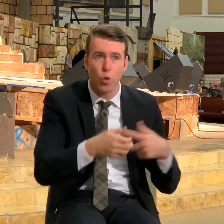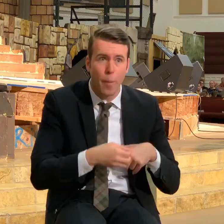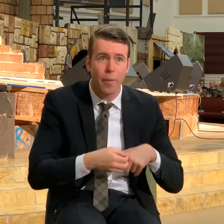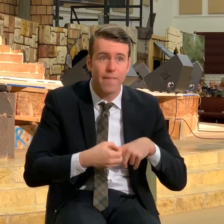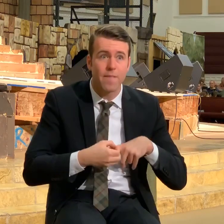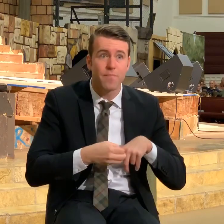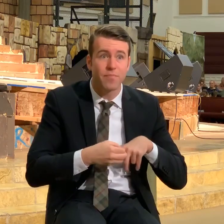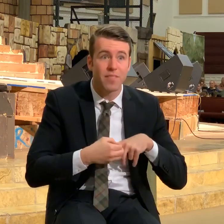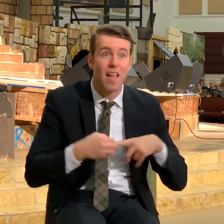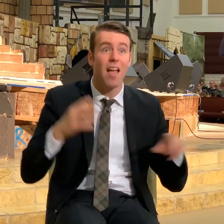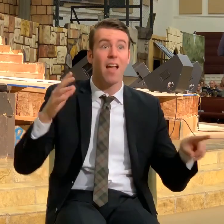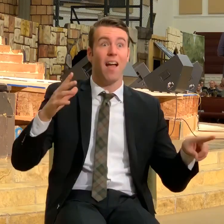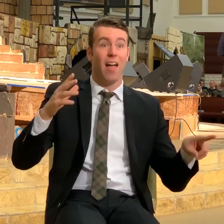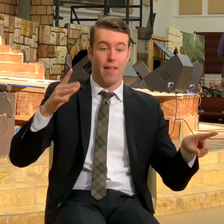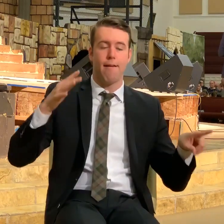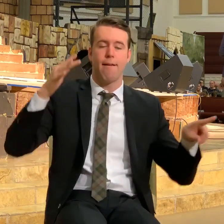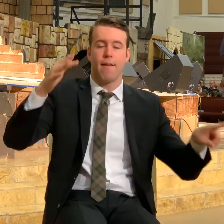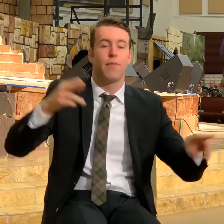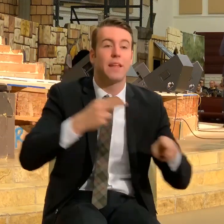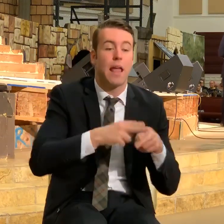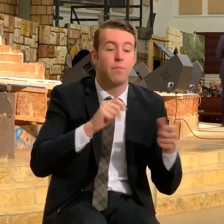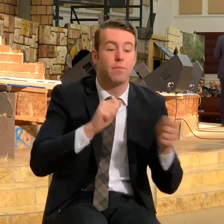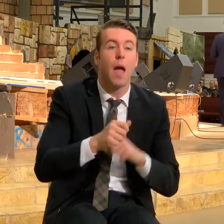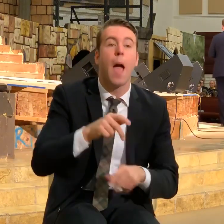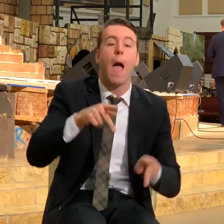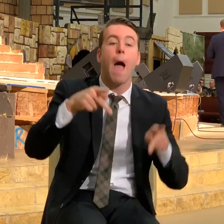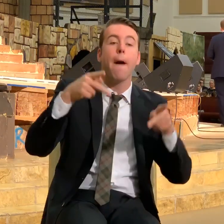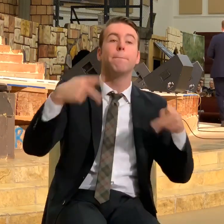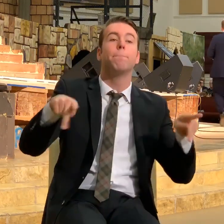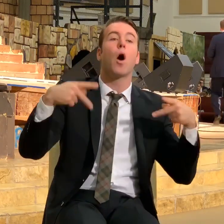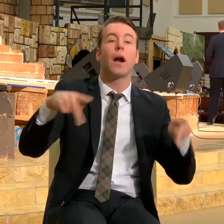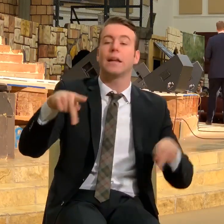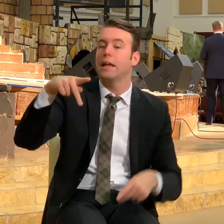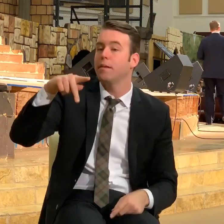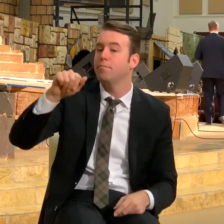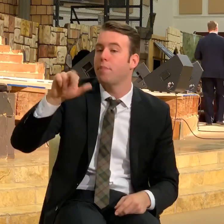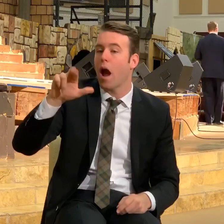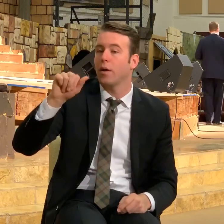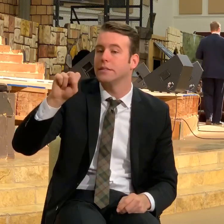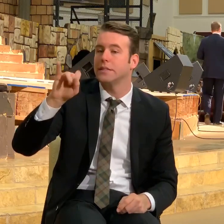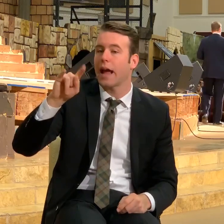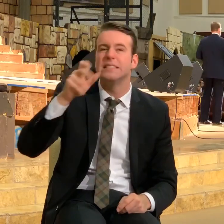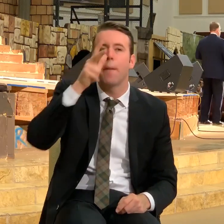Or later on, they became known as party parasites.